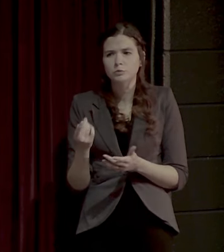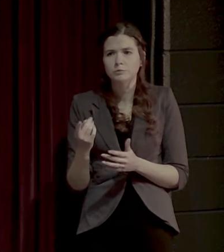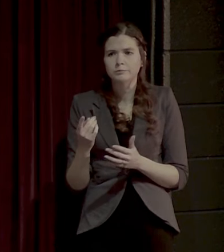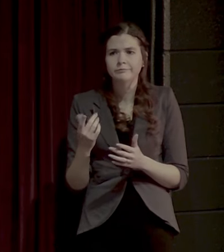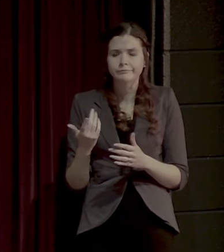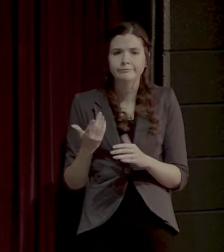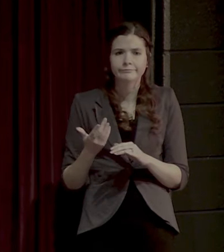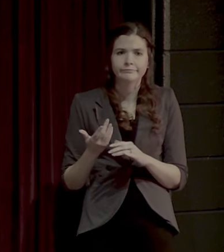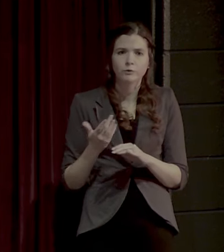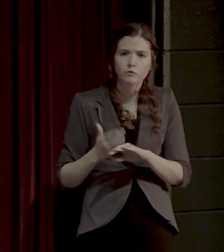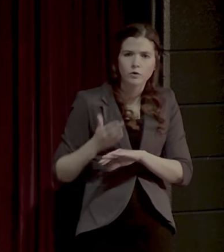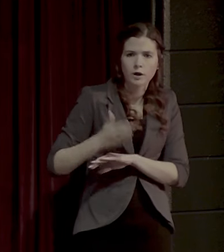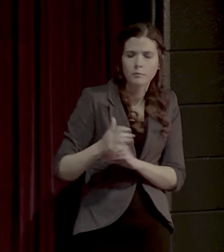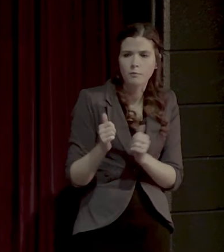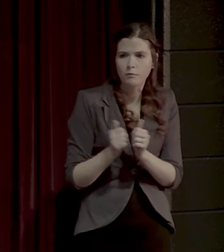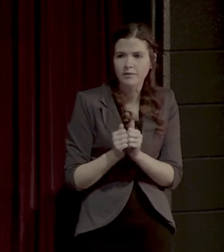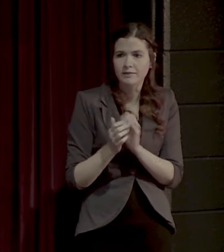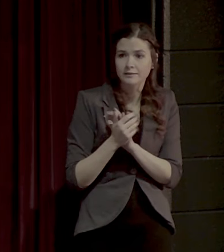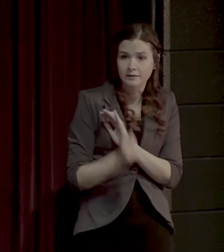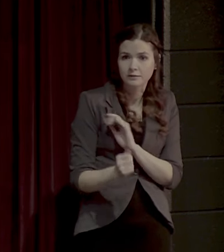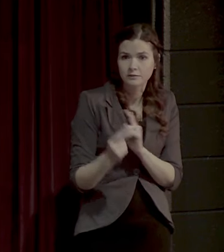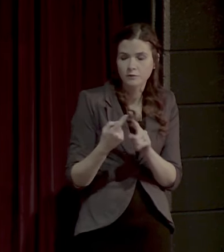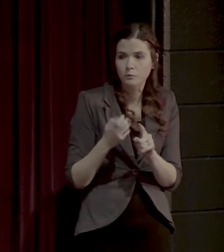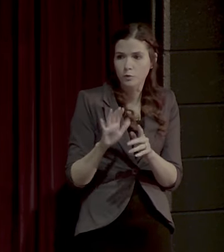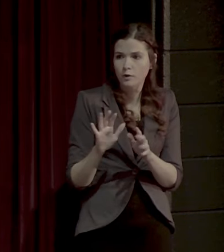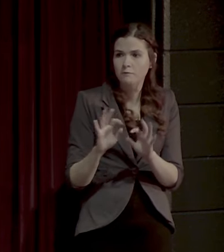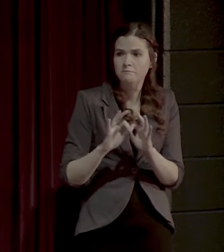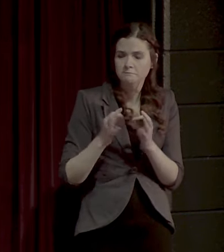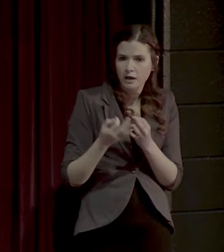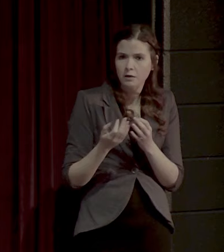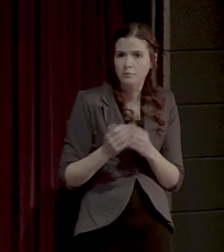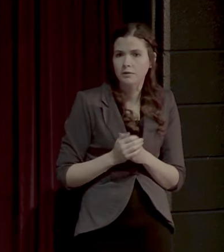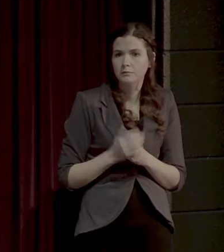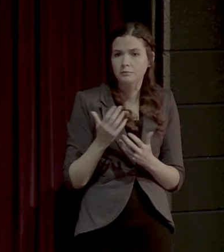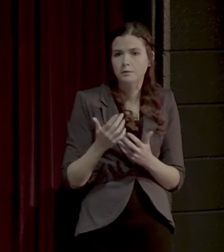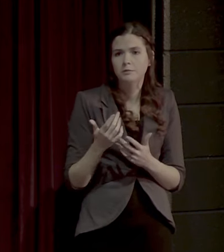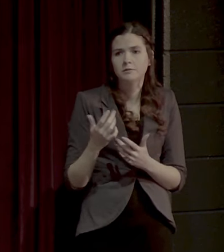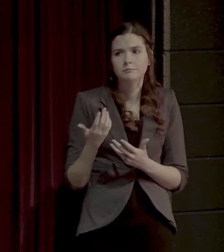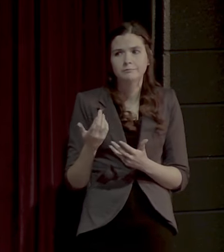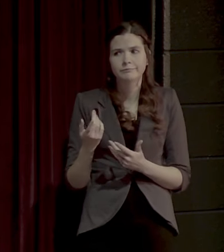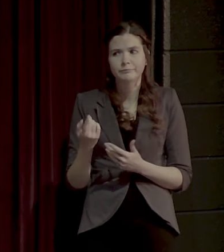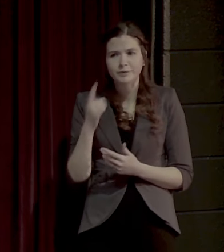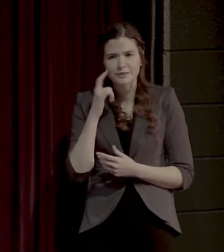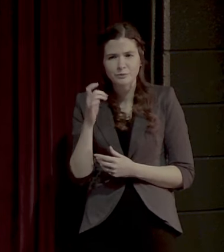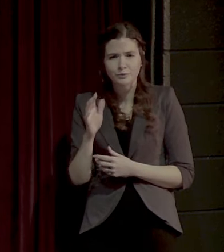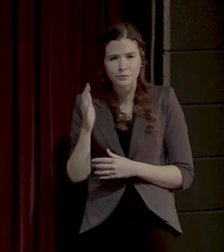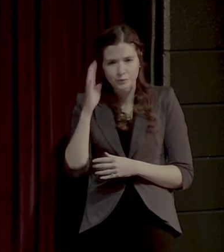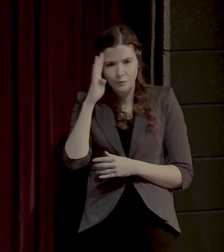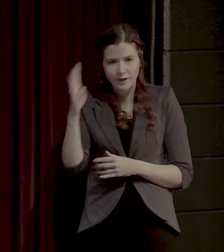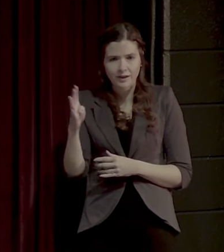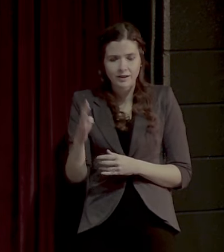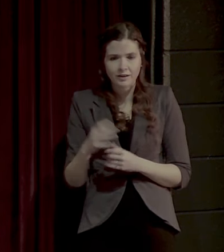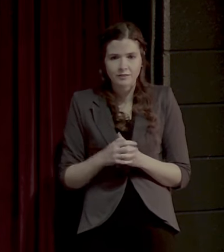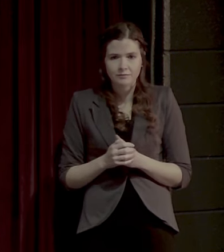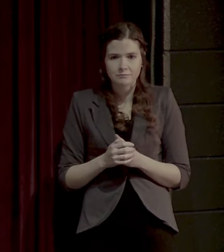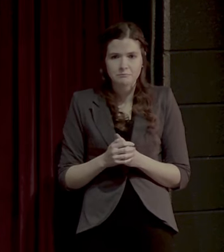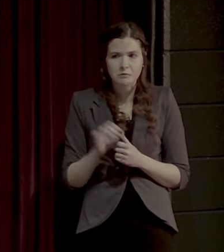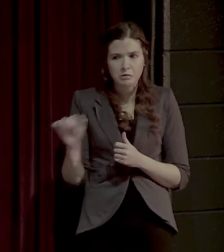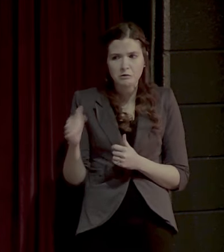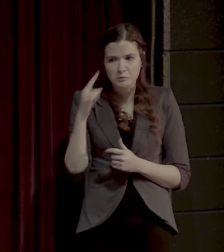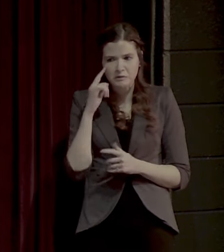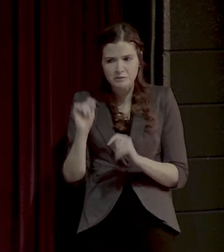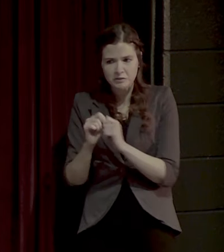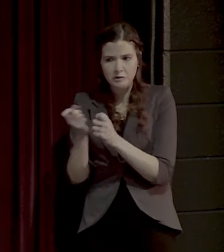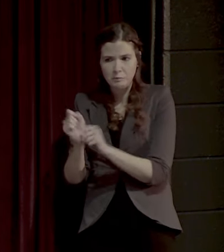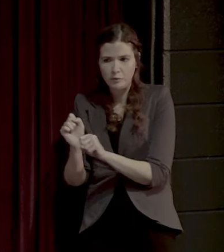through experience. But some of them will be overcome by creativity. Some of them will be overcome through teamwork,